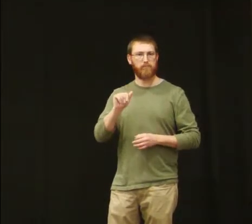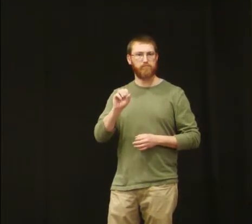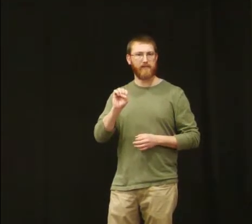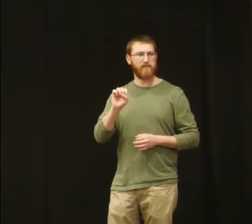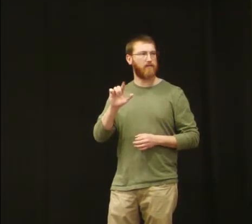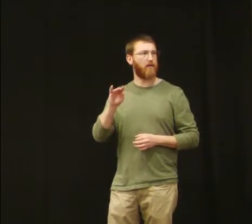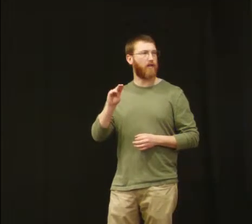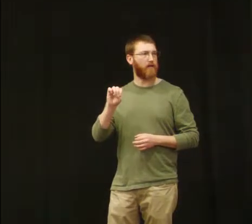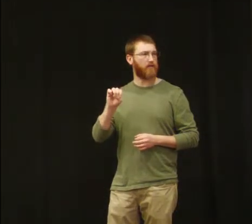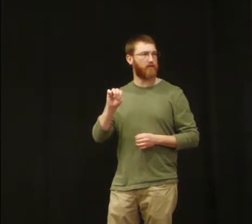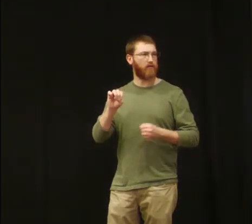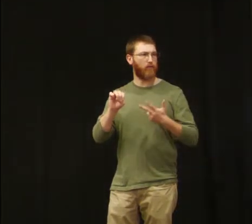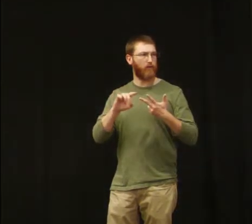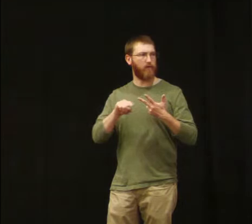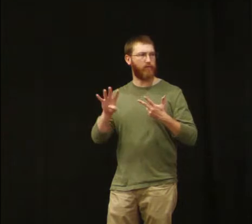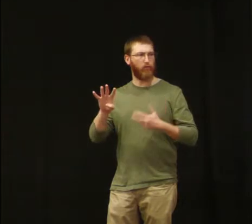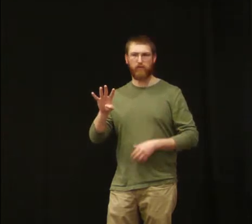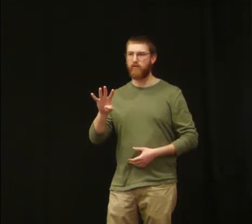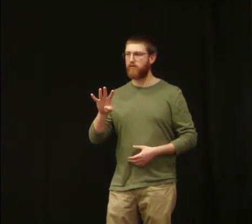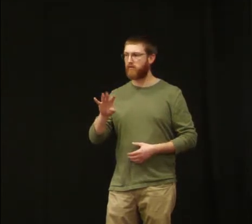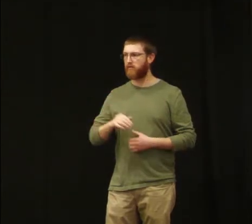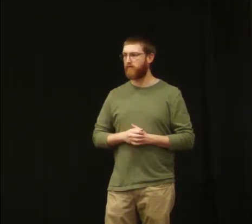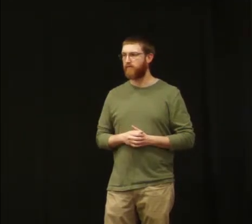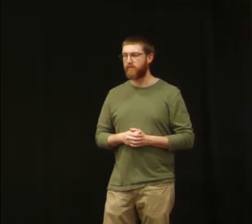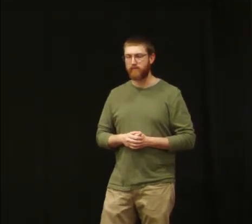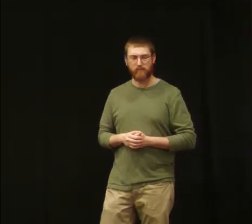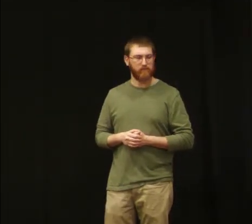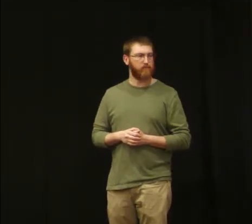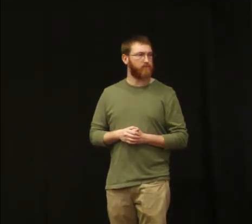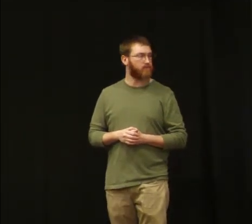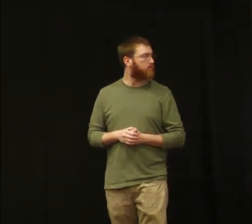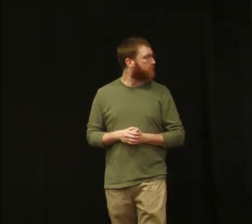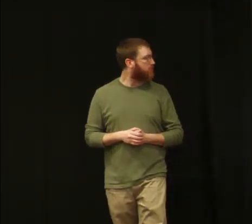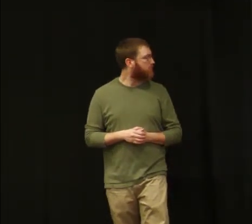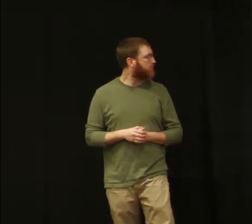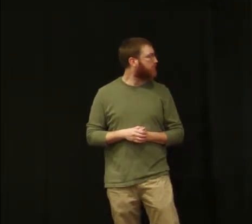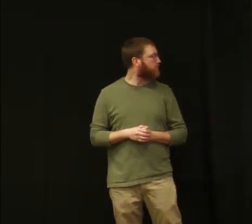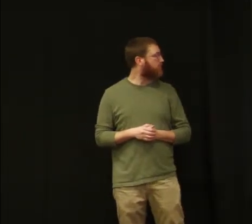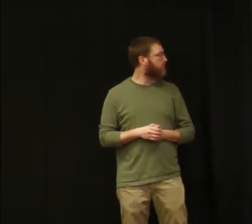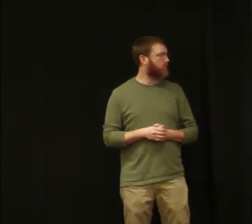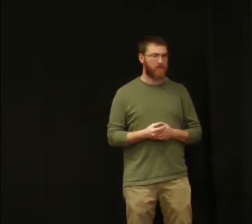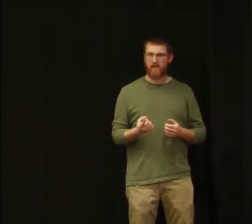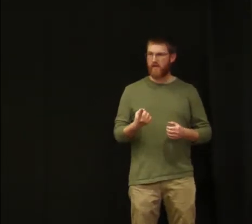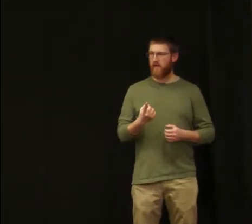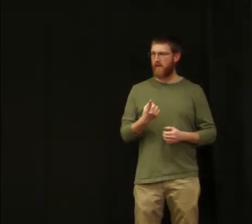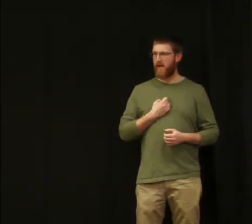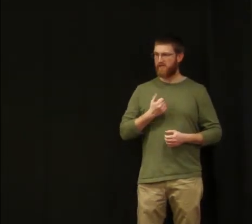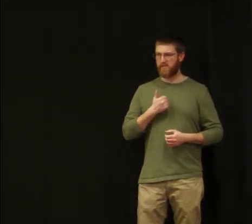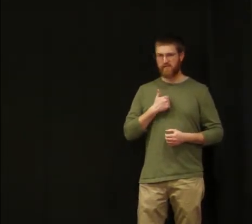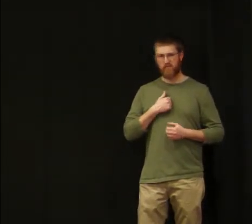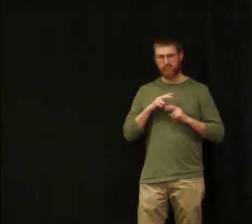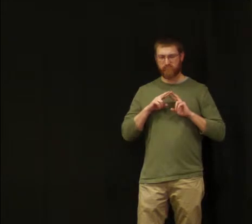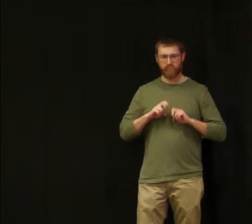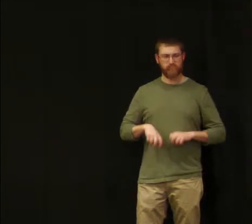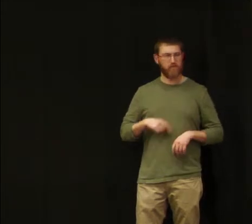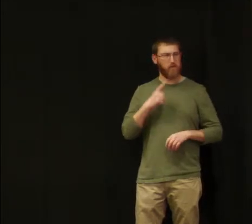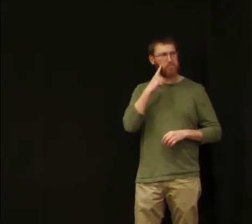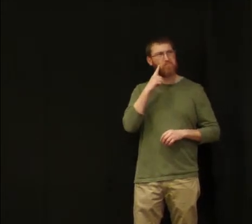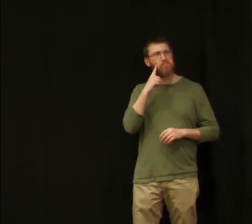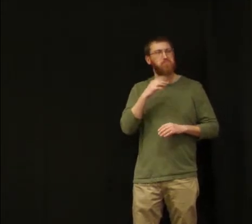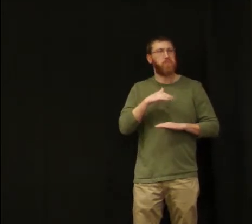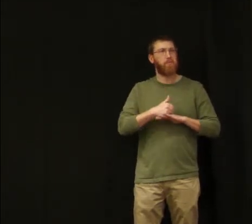that in the back of your mind, 3 to 4 data points. And what we ask ourselves when we're looking or thinking about baseline